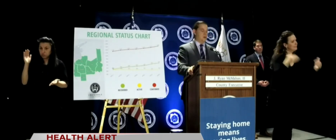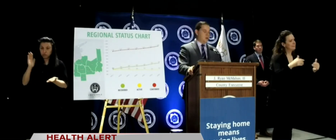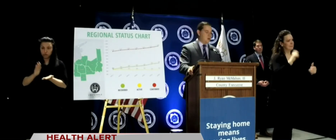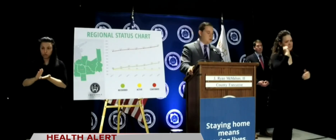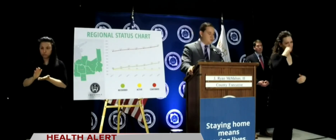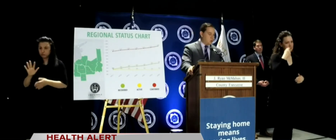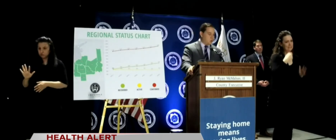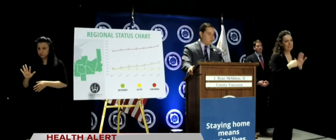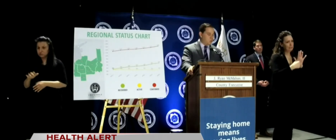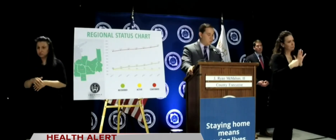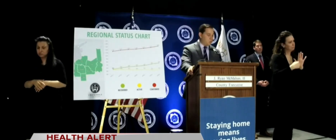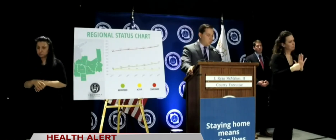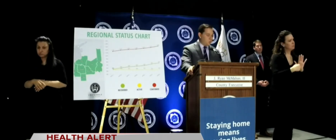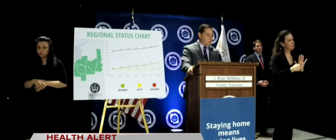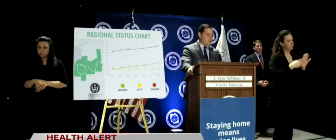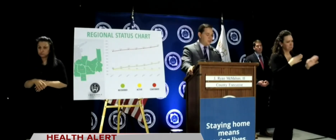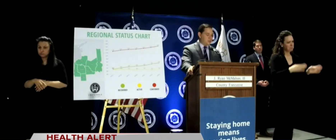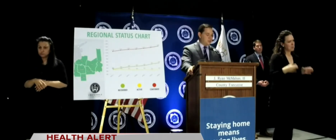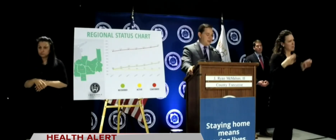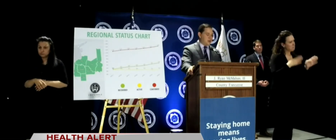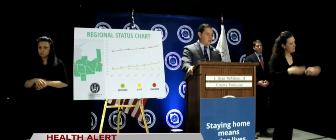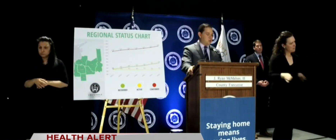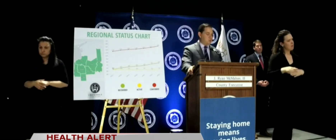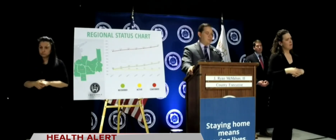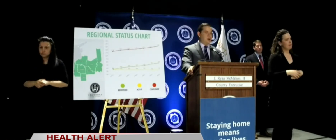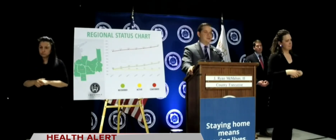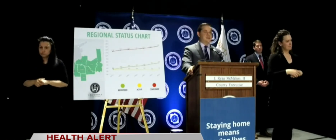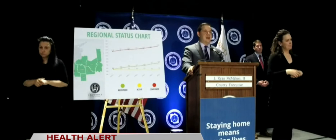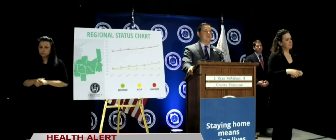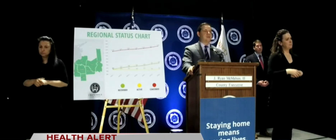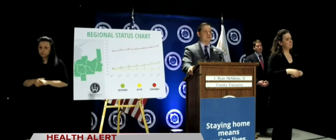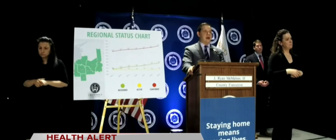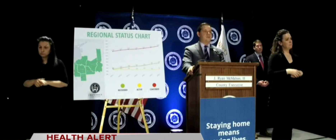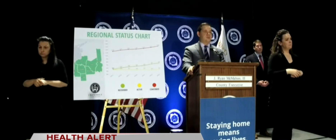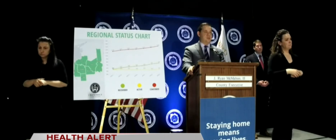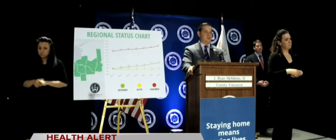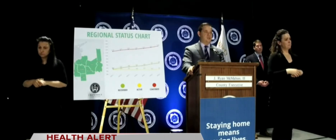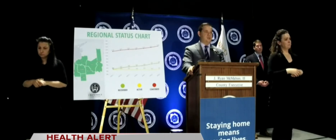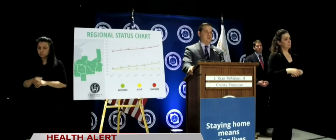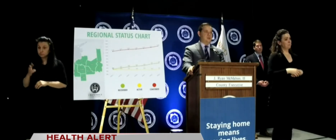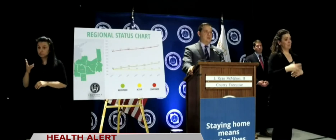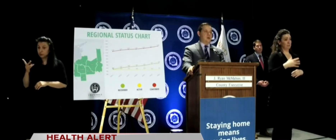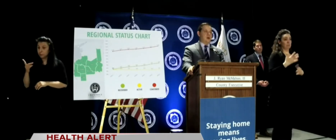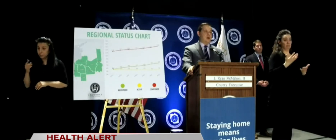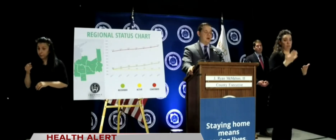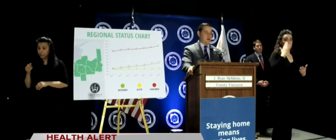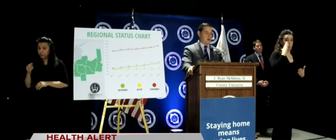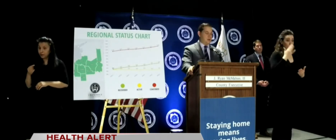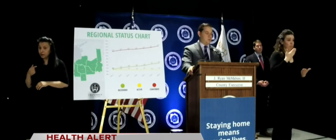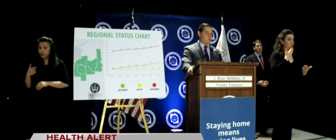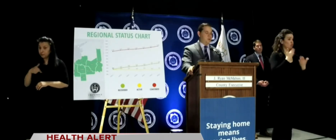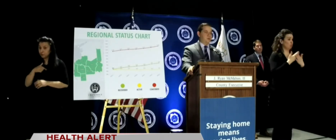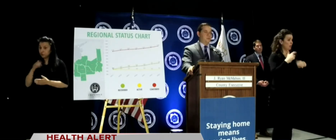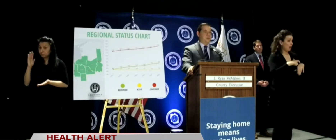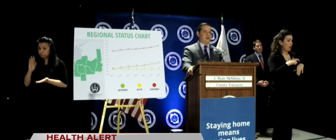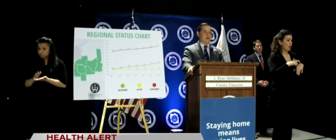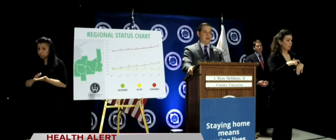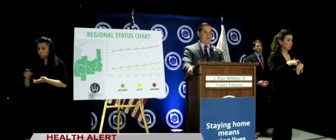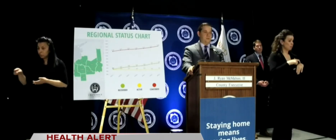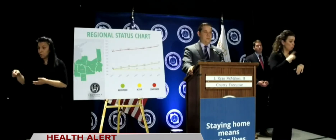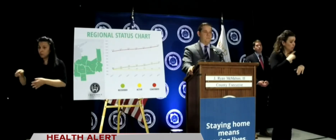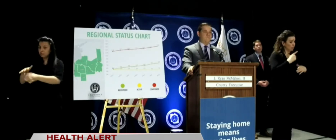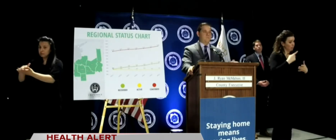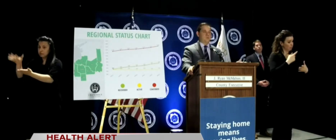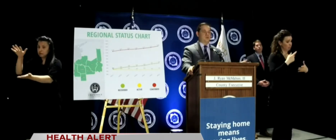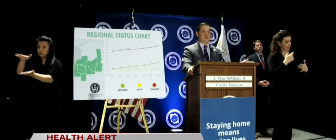there. So we think the data merits us having this conversation and putting the plan